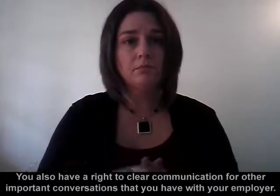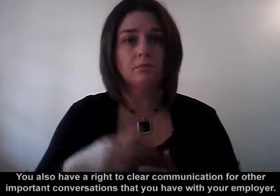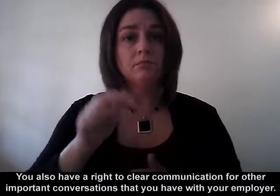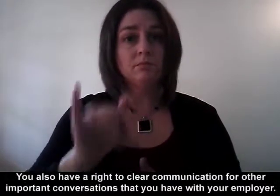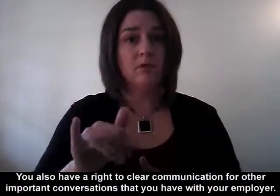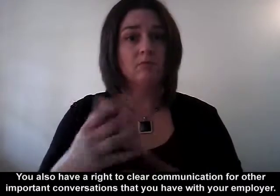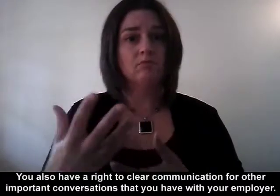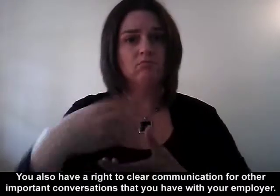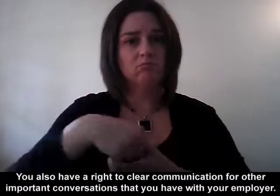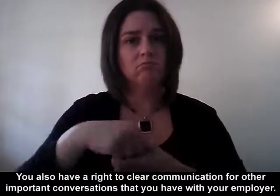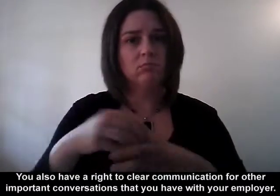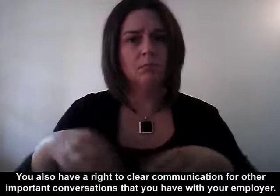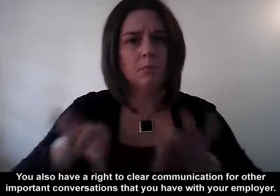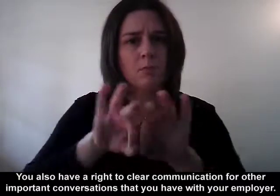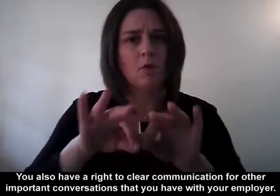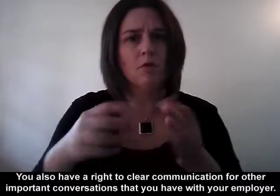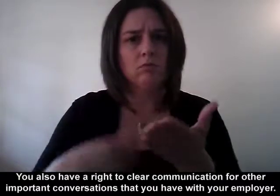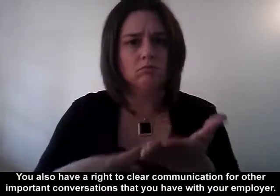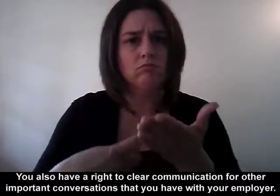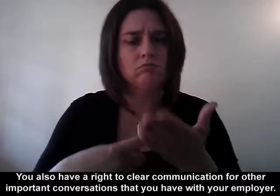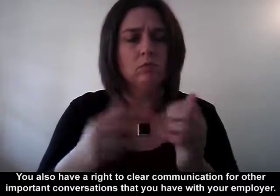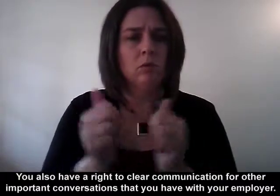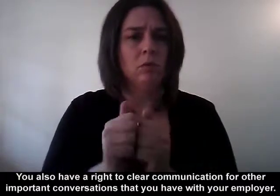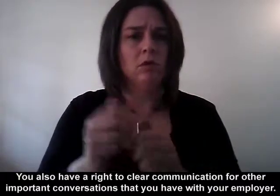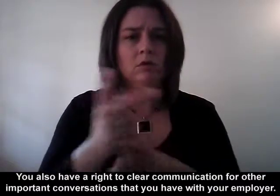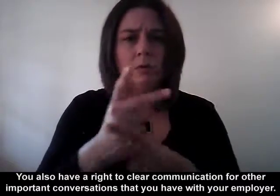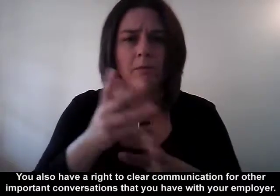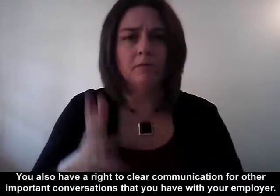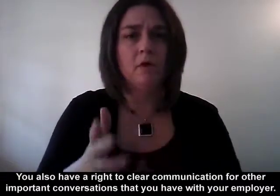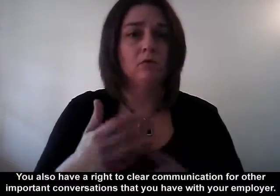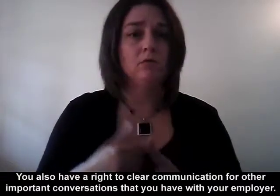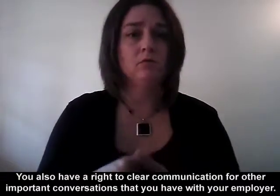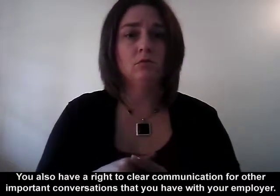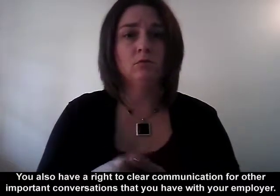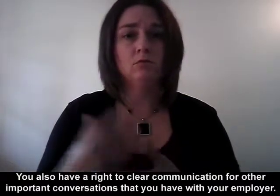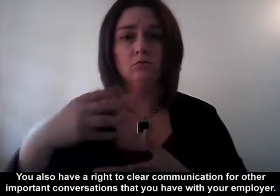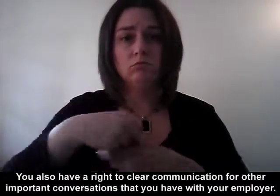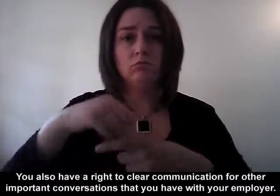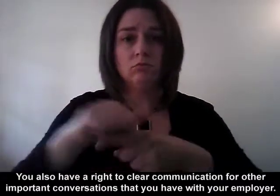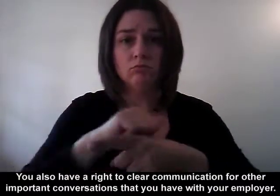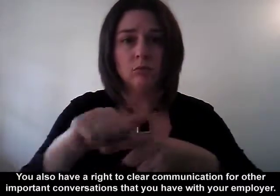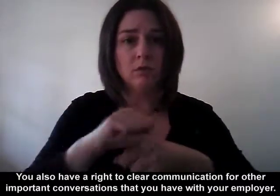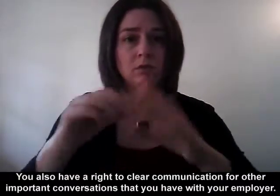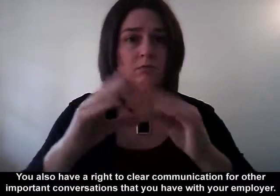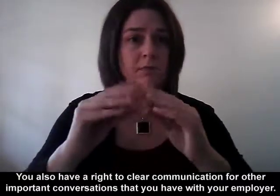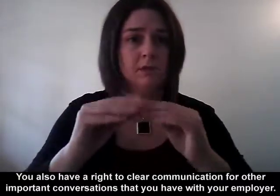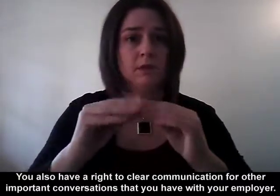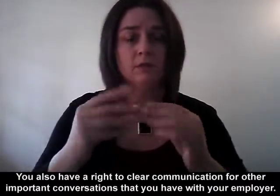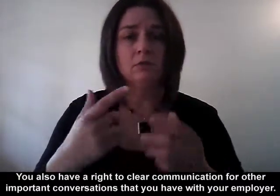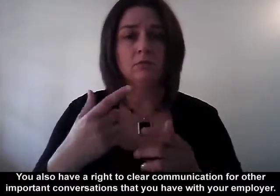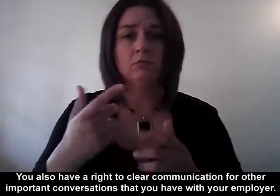You also have a right to clear communication for other important conversations that you have with your